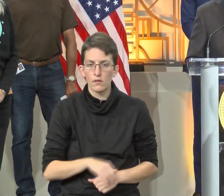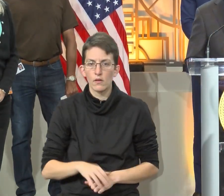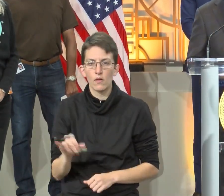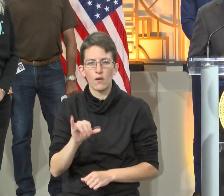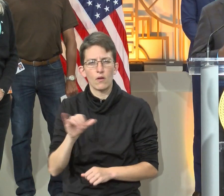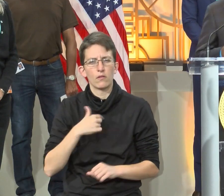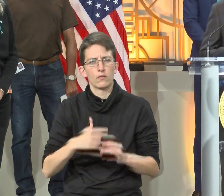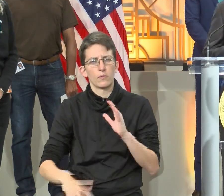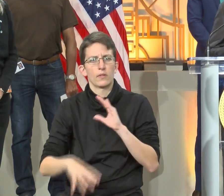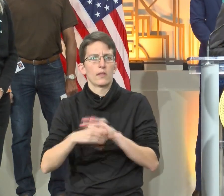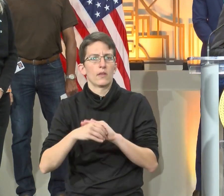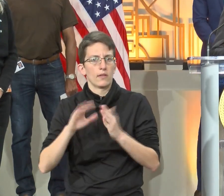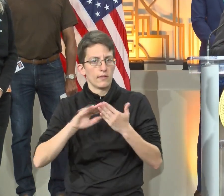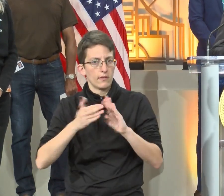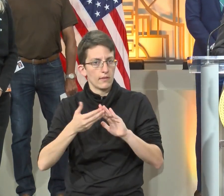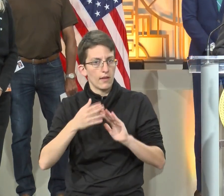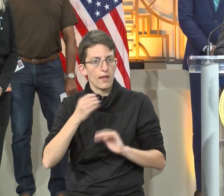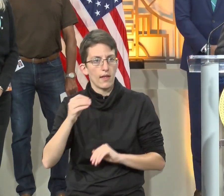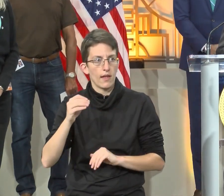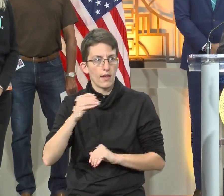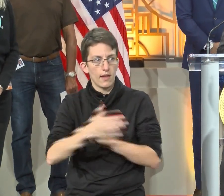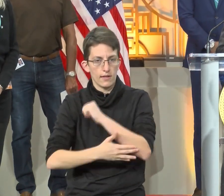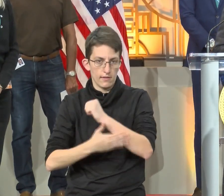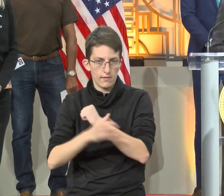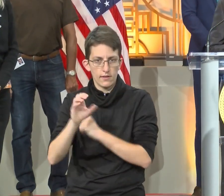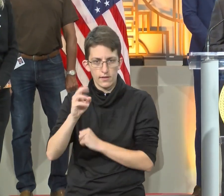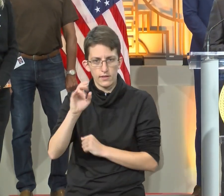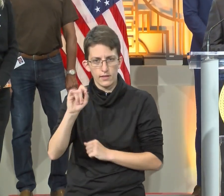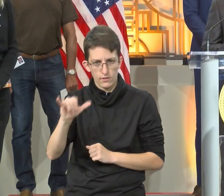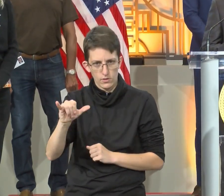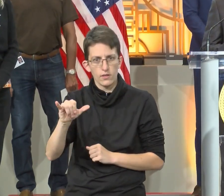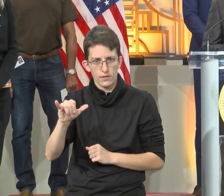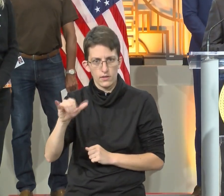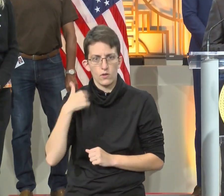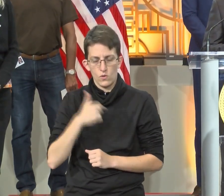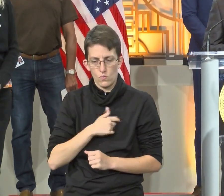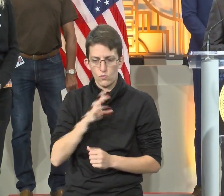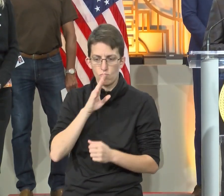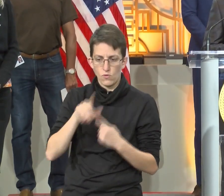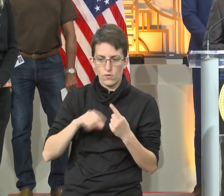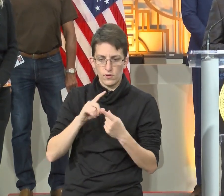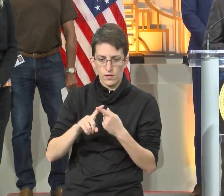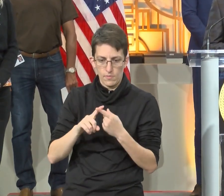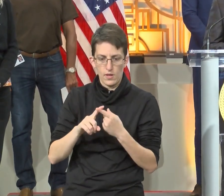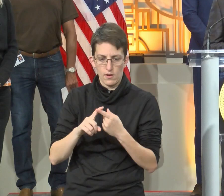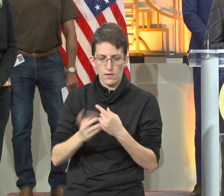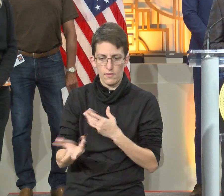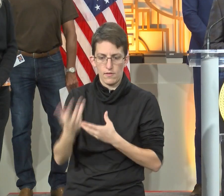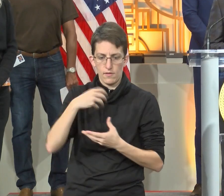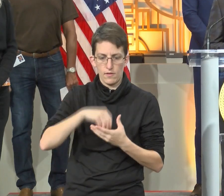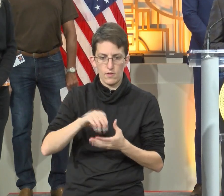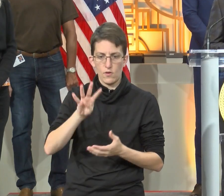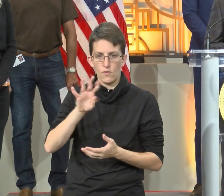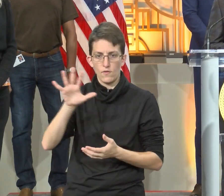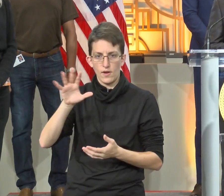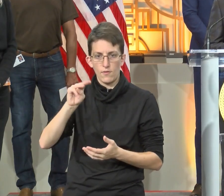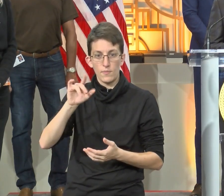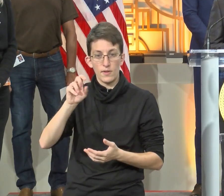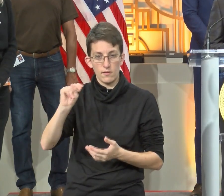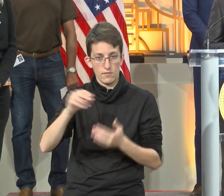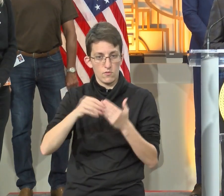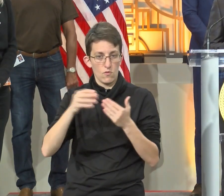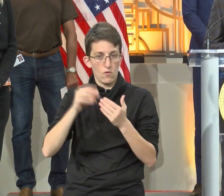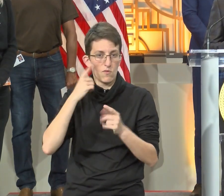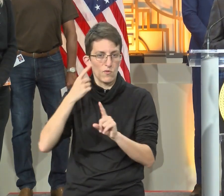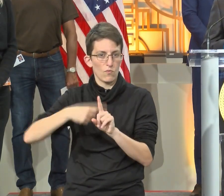just say that between the city and the county, or with the city and the county, we're talking about an infusion of $45 million in rental